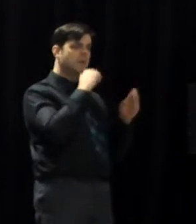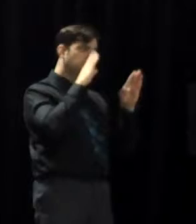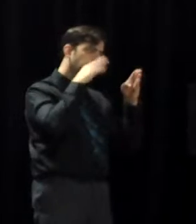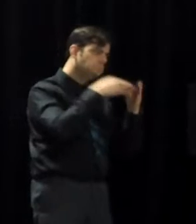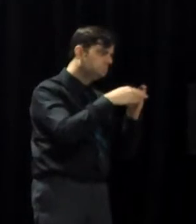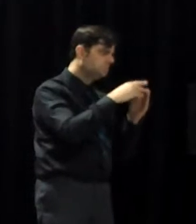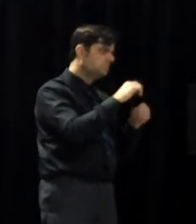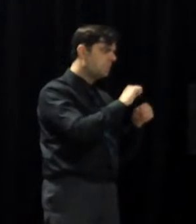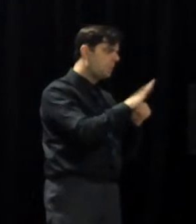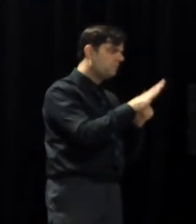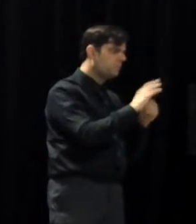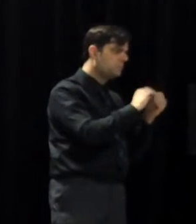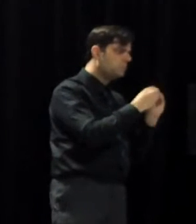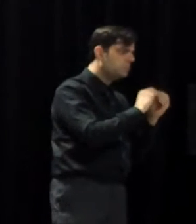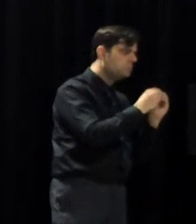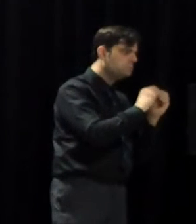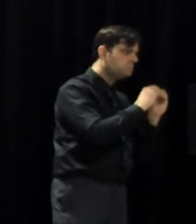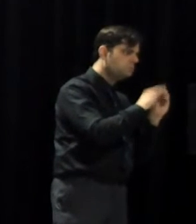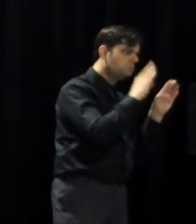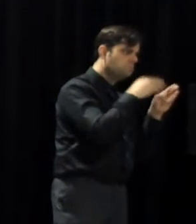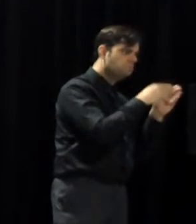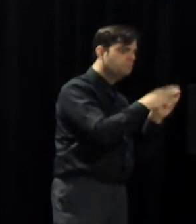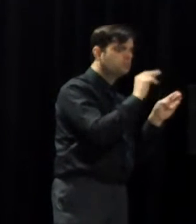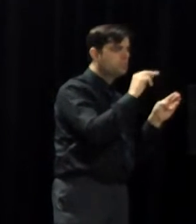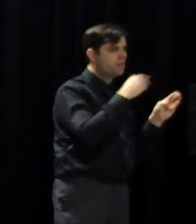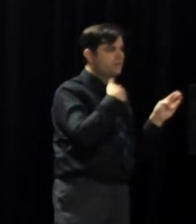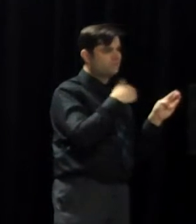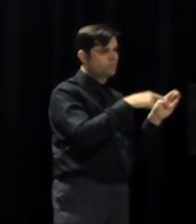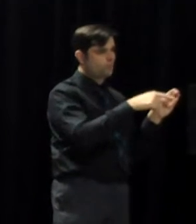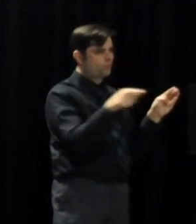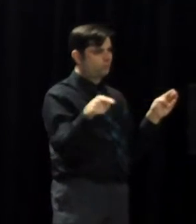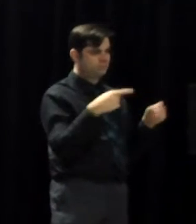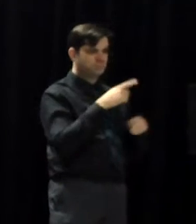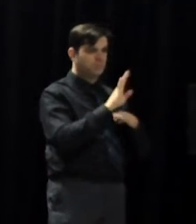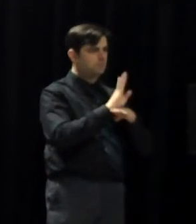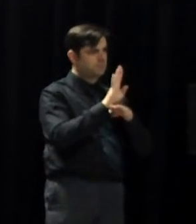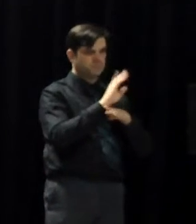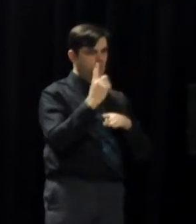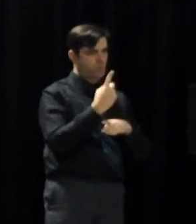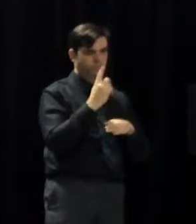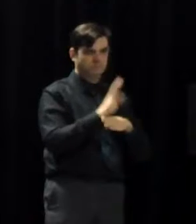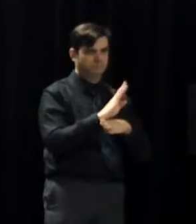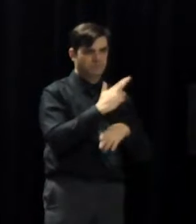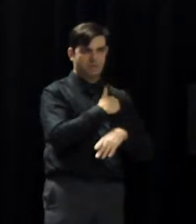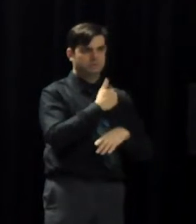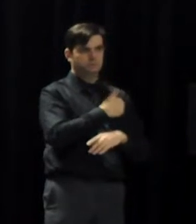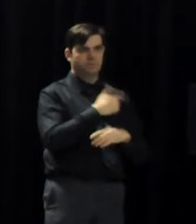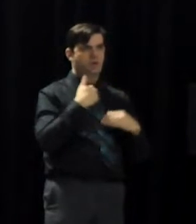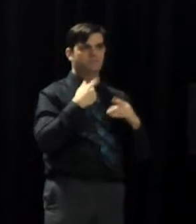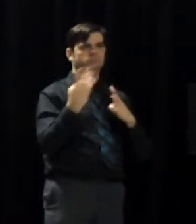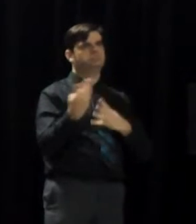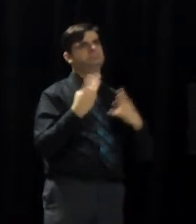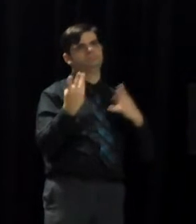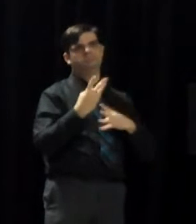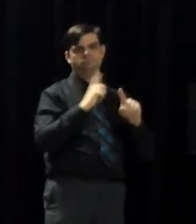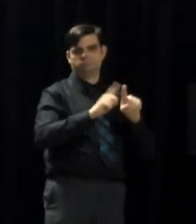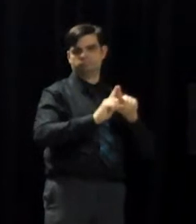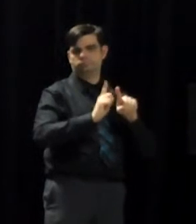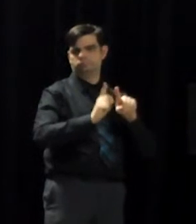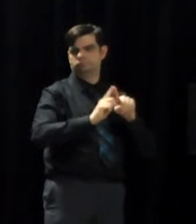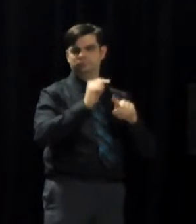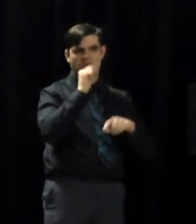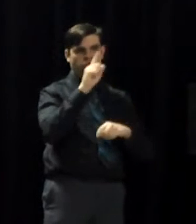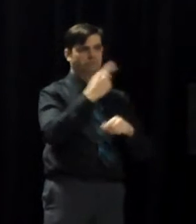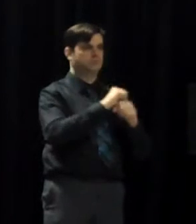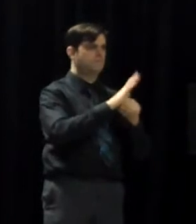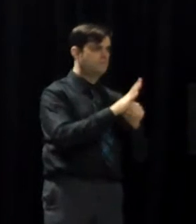are always busy. And so it's a matter of now we're tracking the beds each day. And what's even harder